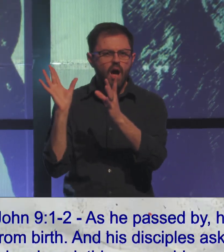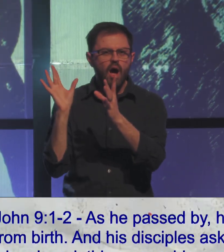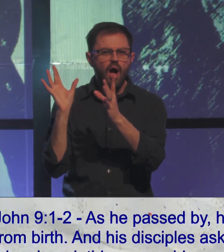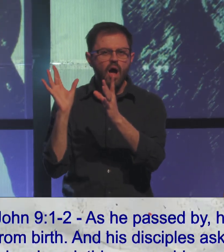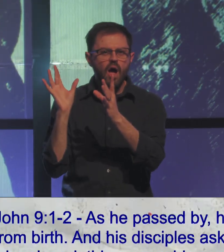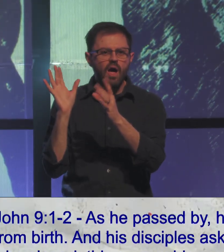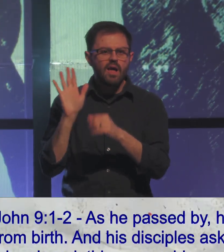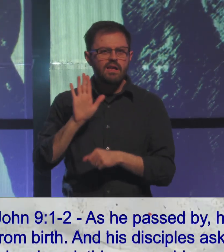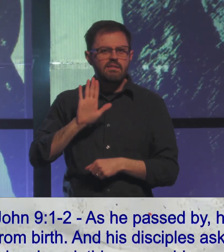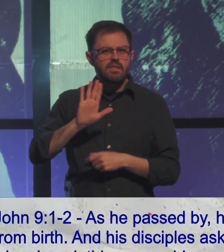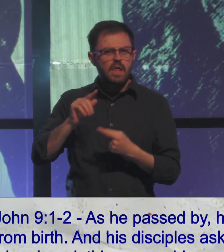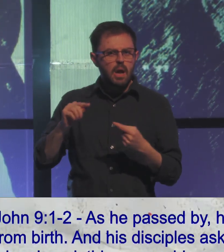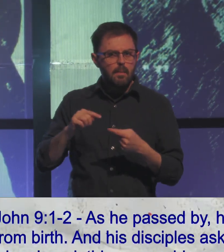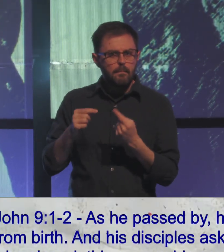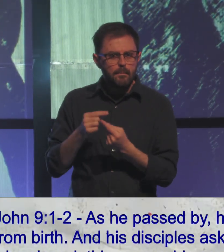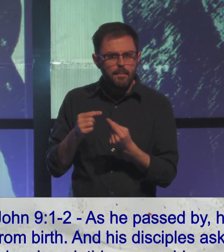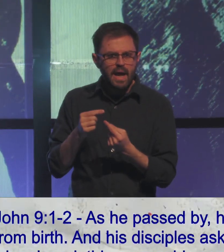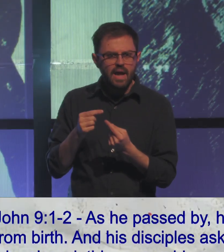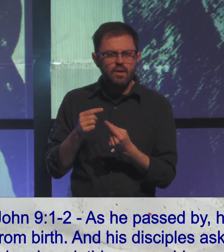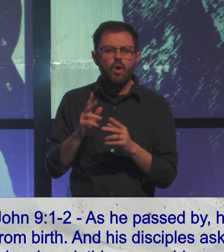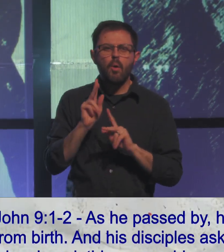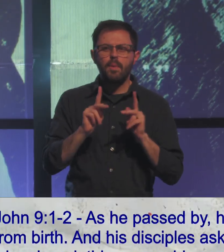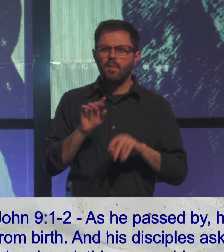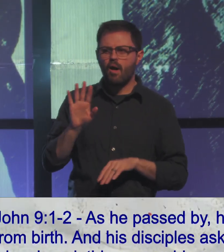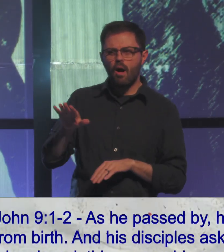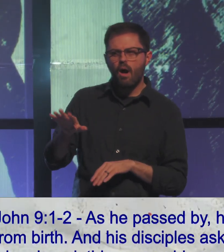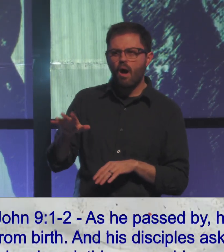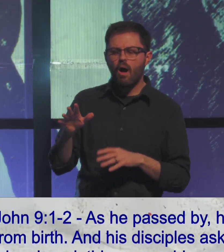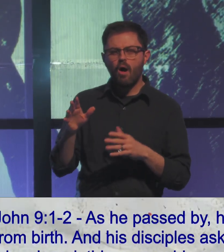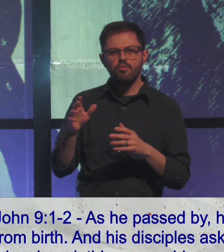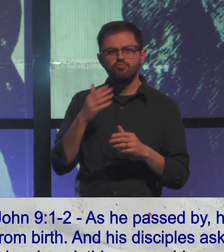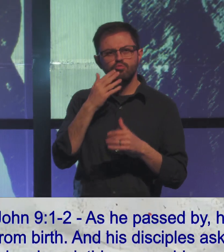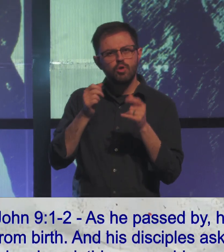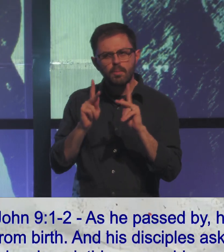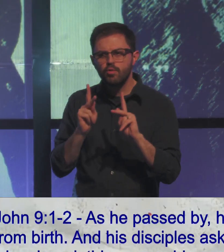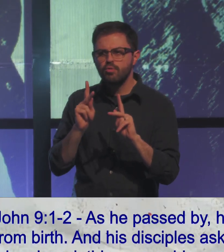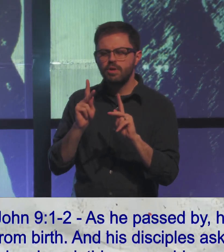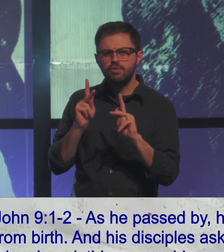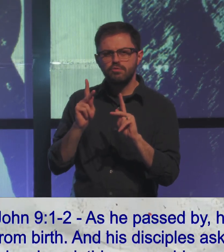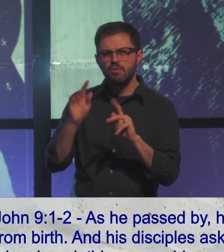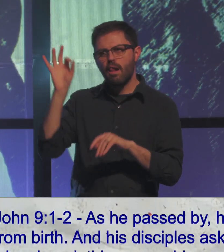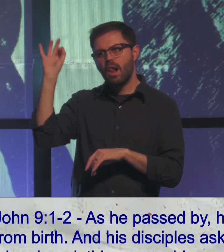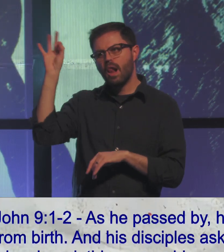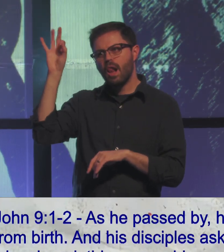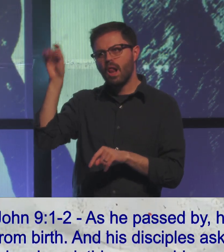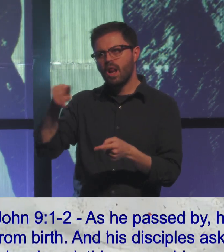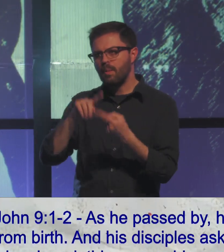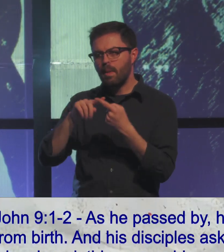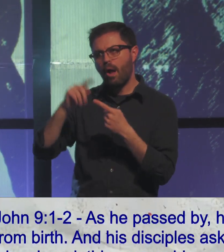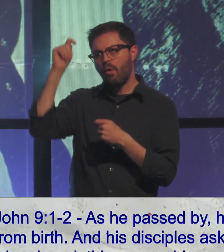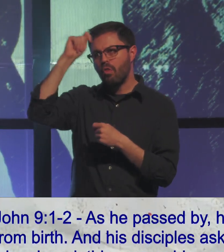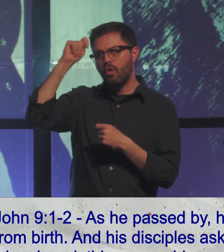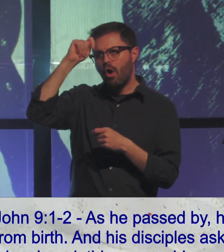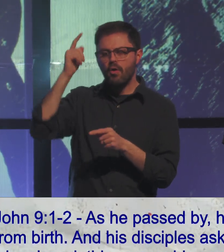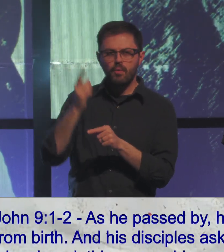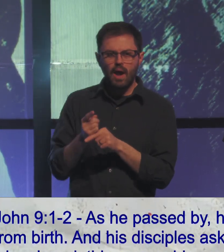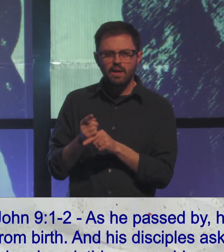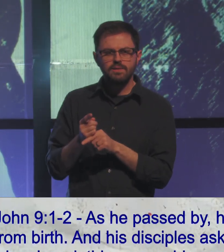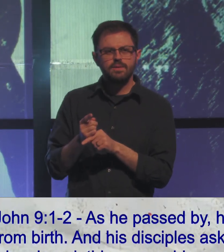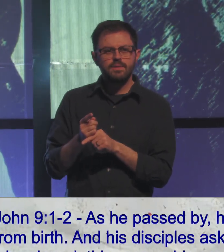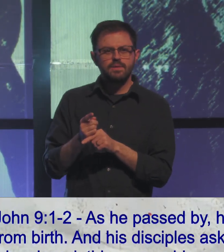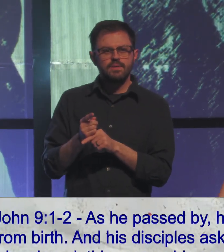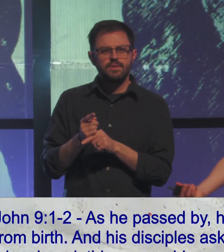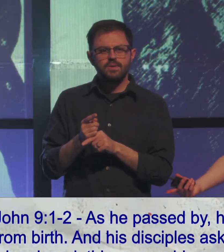lived experiences into an opportunity for a theological debate. Who sinned?